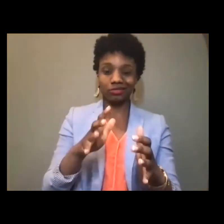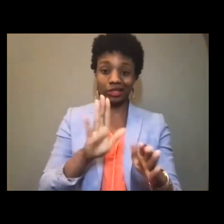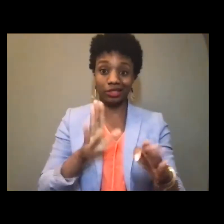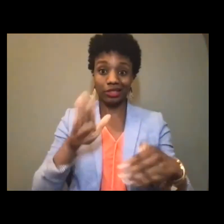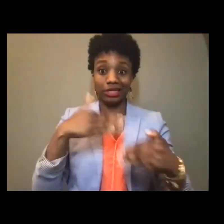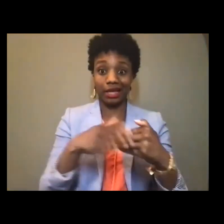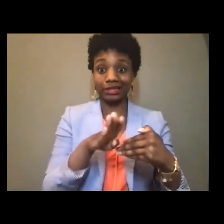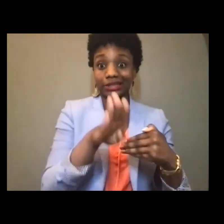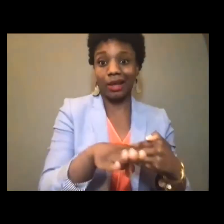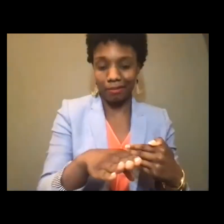moment.